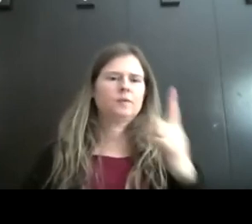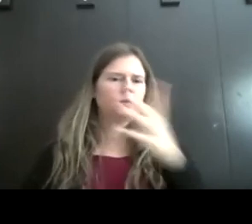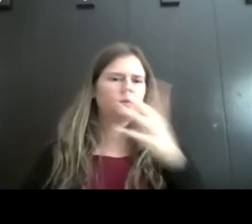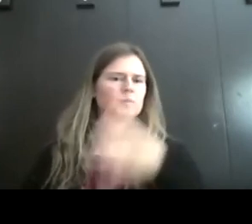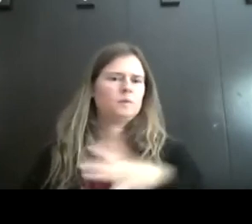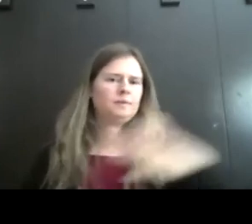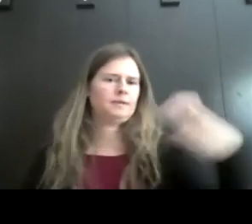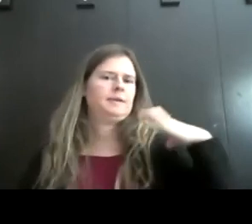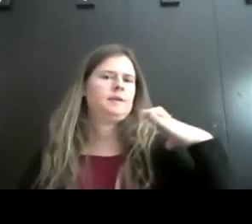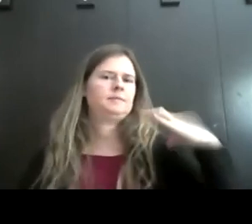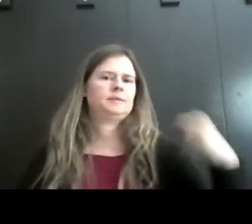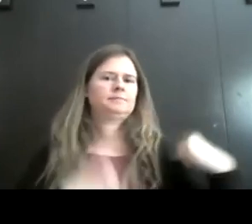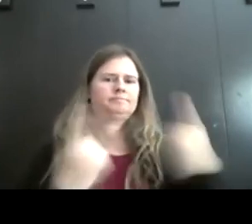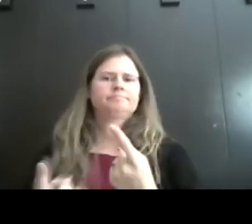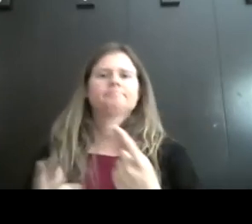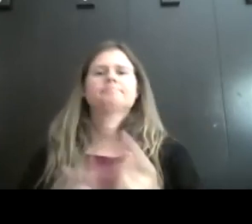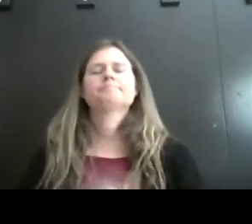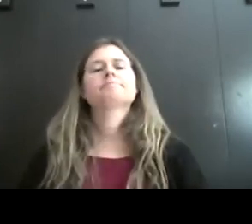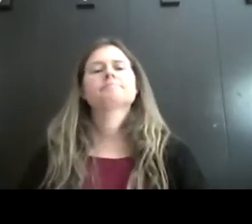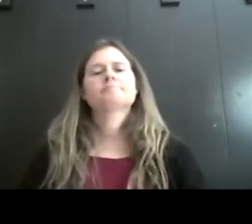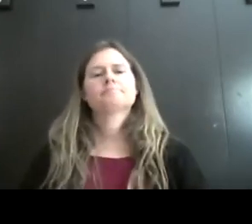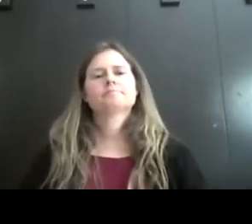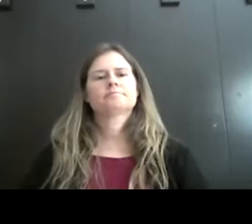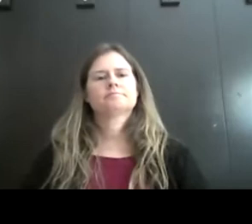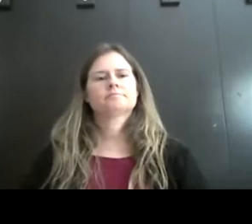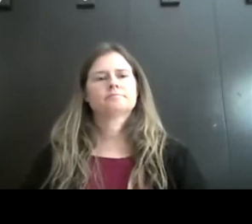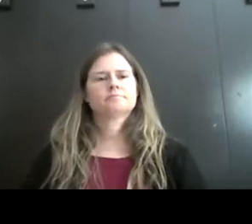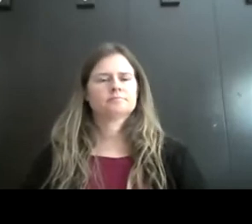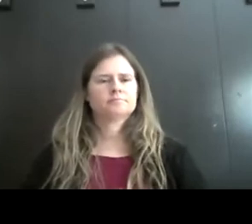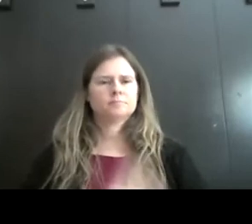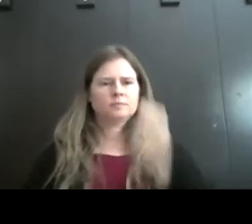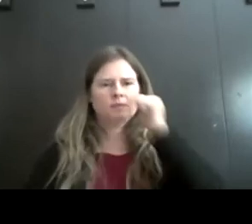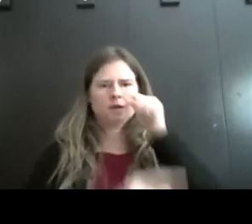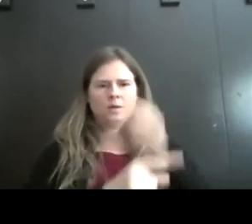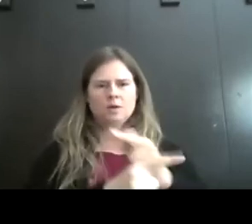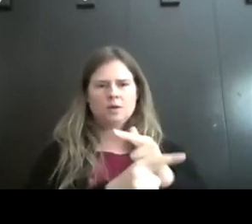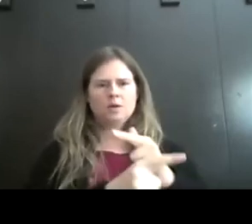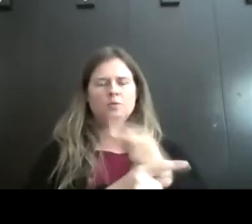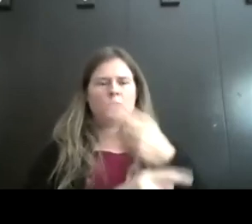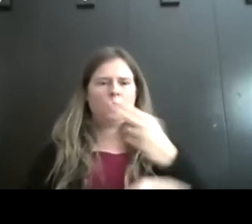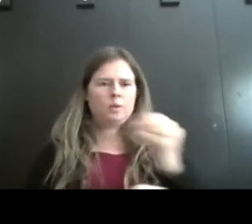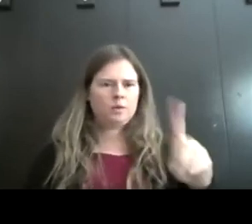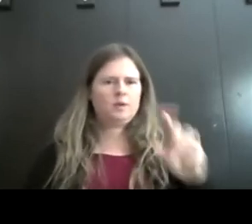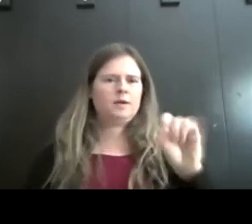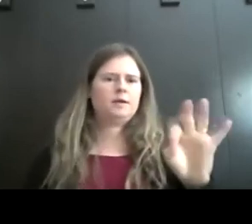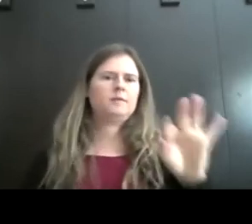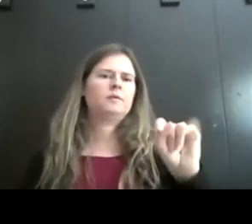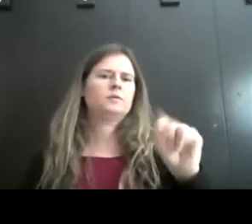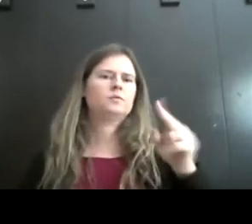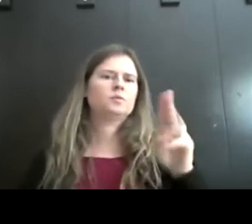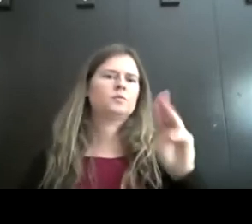times. It was the Brotherhood of the Tumul that built the canoes and were the paddlers and the seamen and the